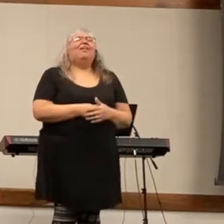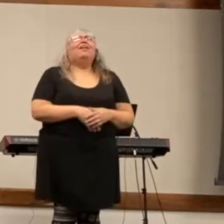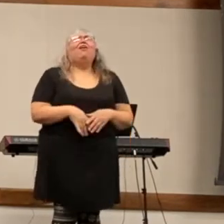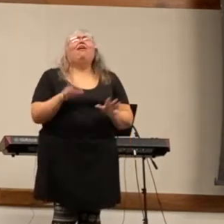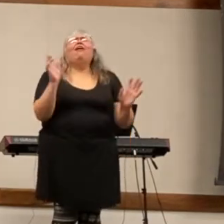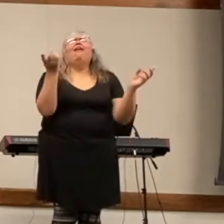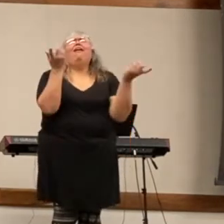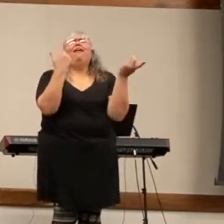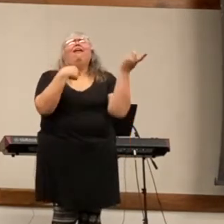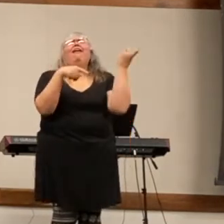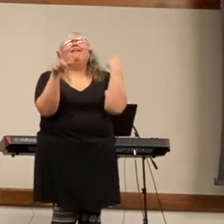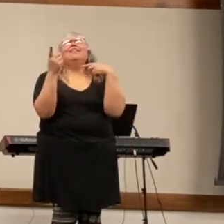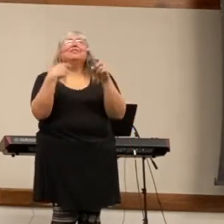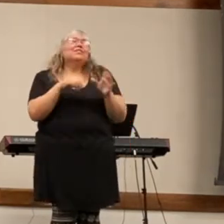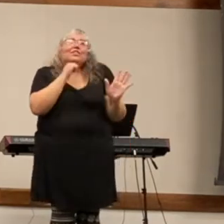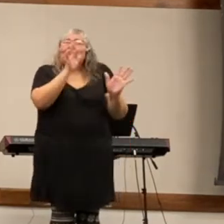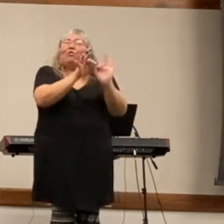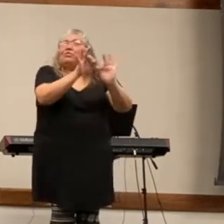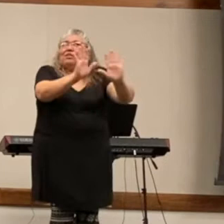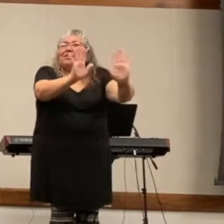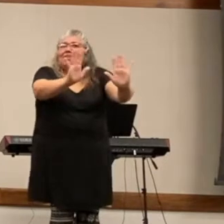Hallelujah. Please, Lord, don't judge that one.